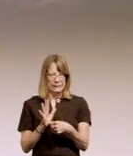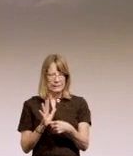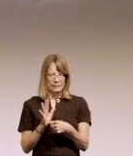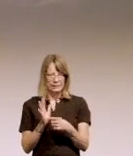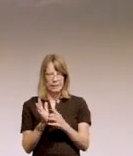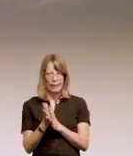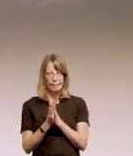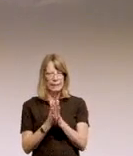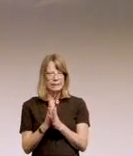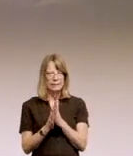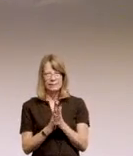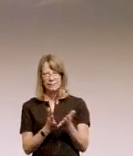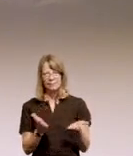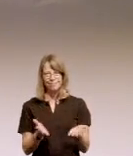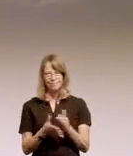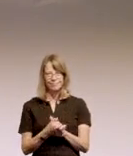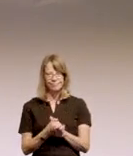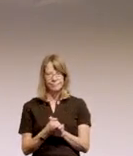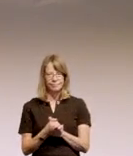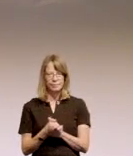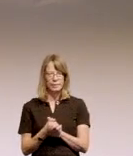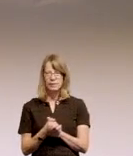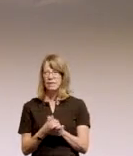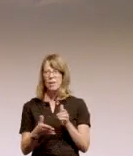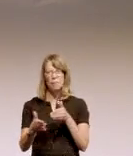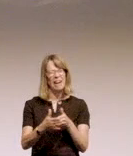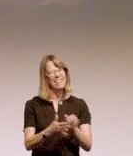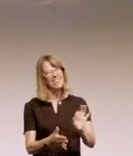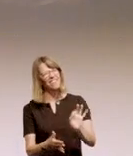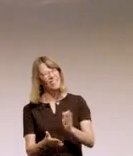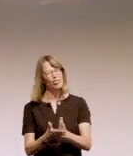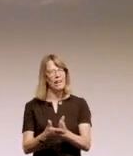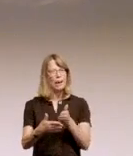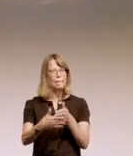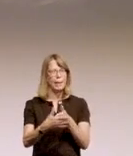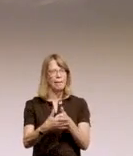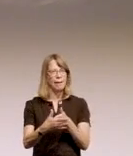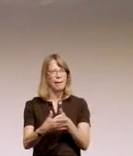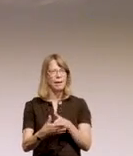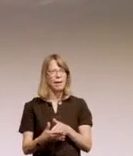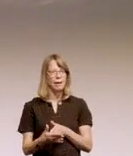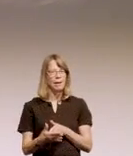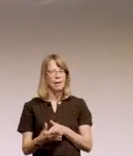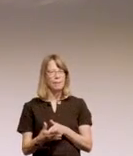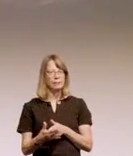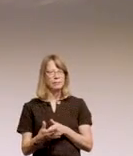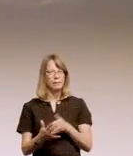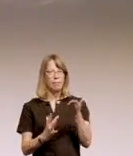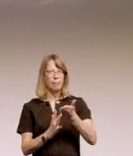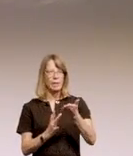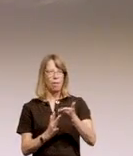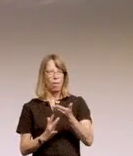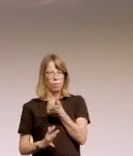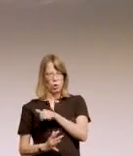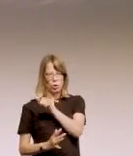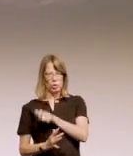really the barrier that sits, or not a barrier, but it's what sits in between the user and the system they're trying to integrate